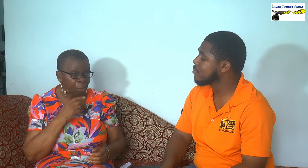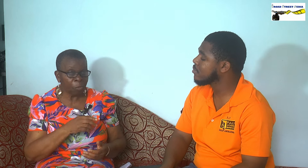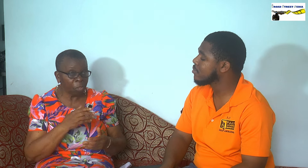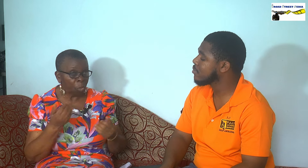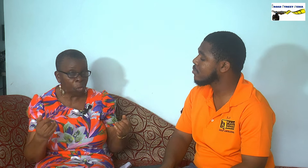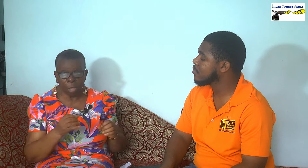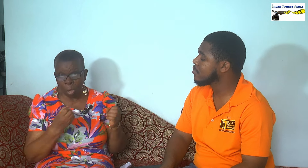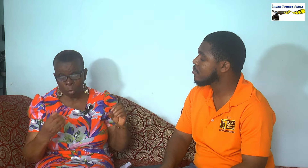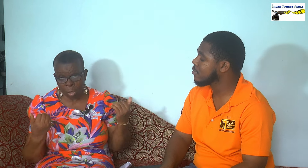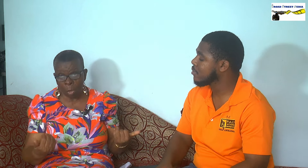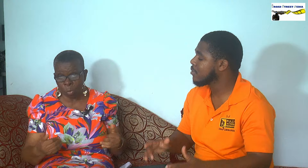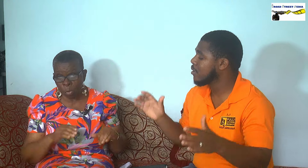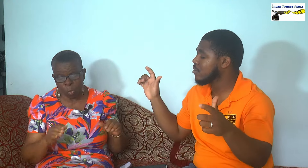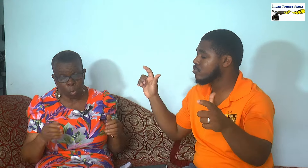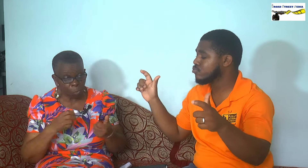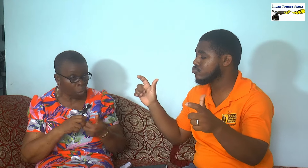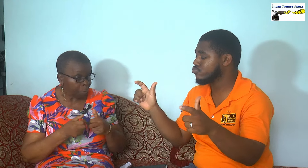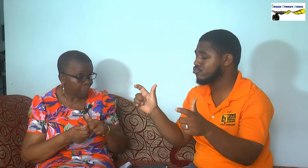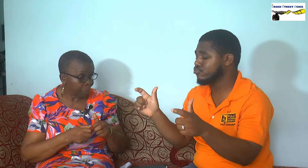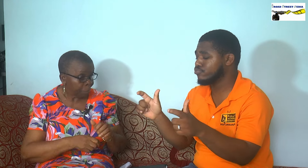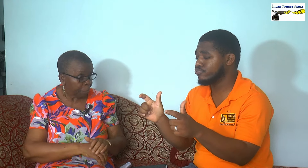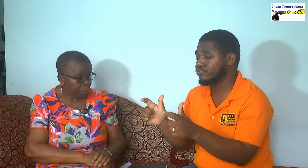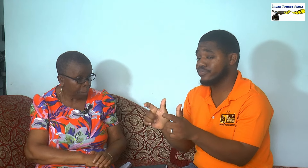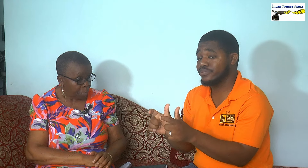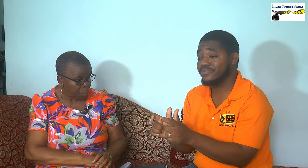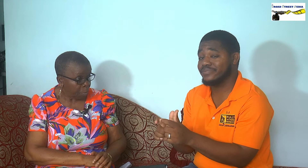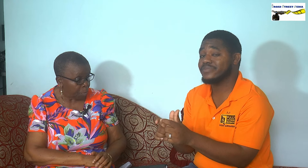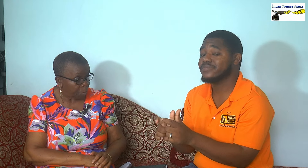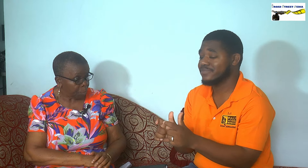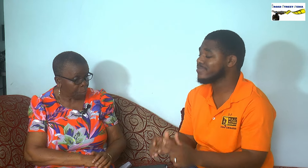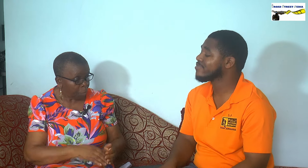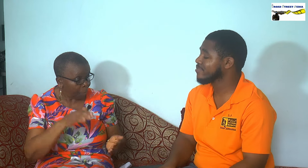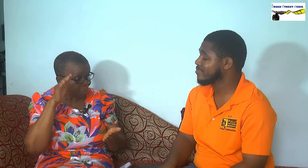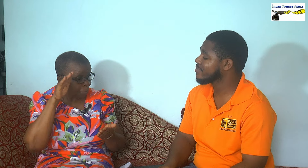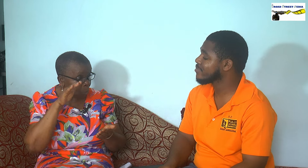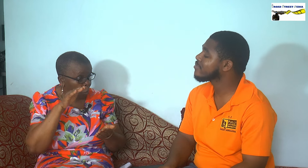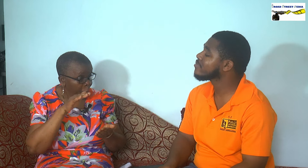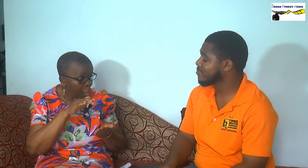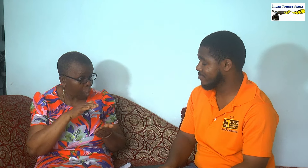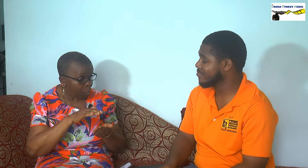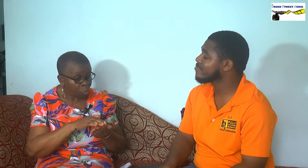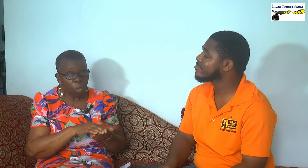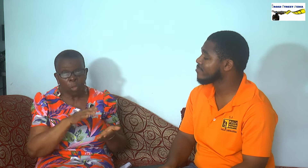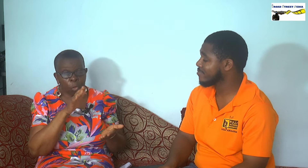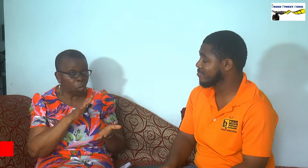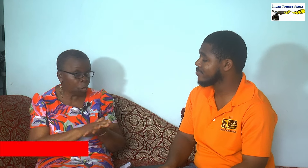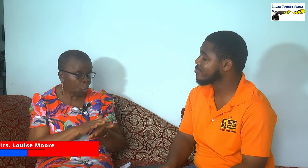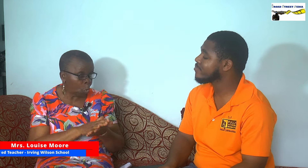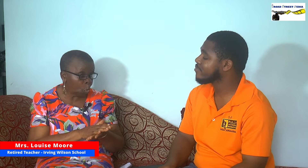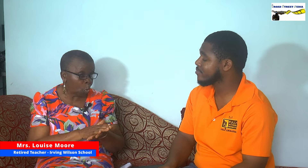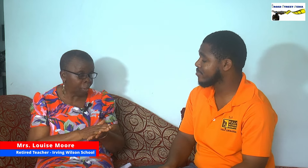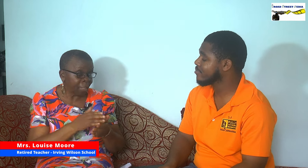But no problem. Mm-hmm. Numbers have gone down, so the school